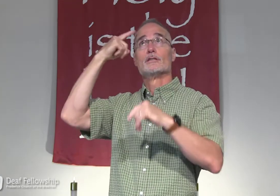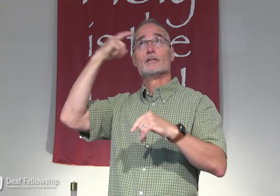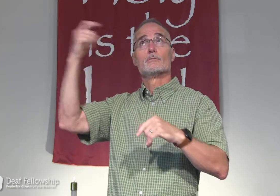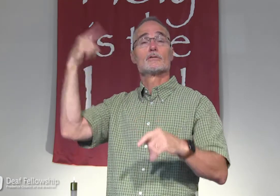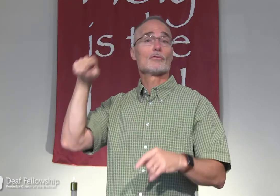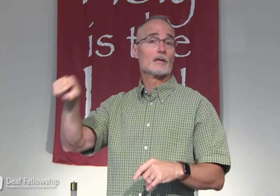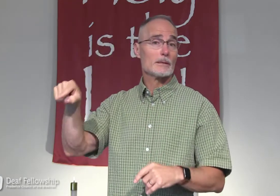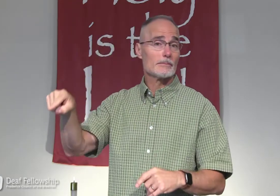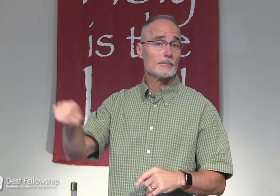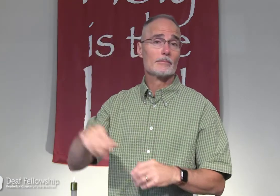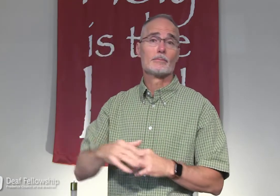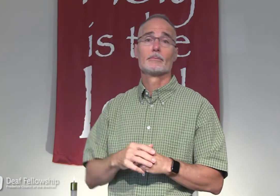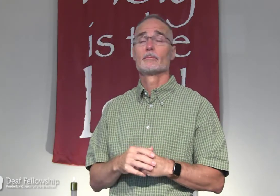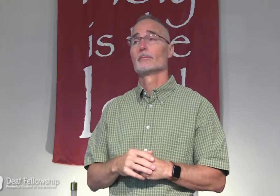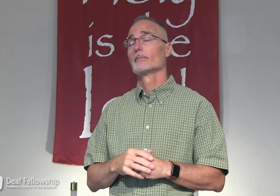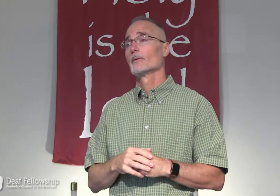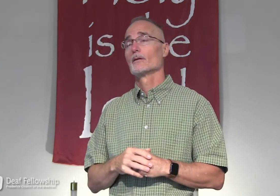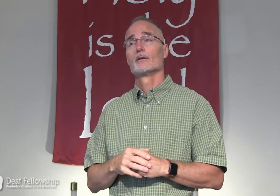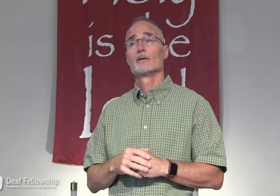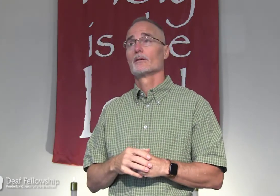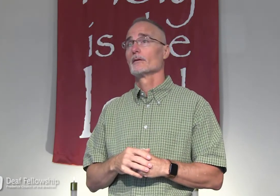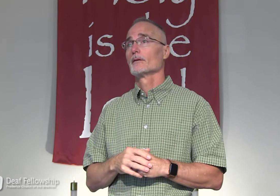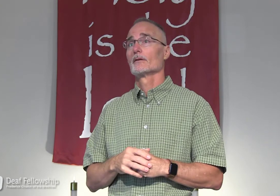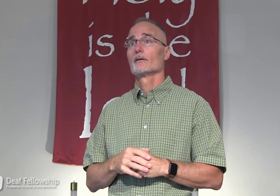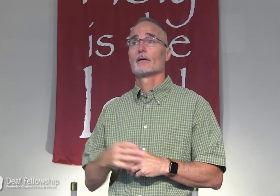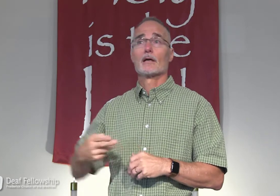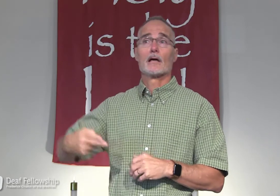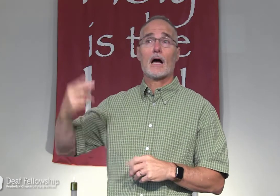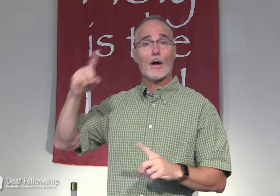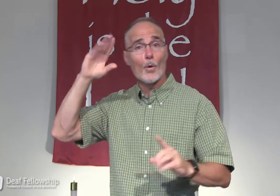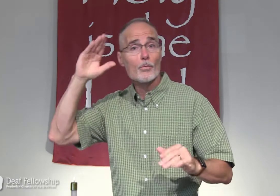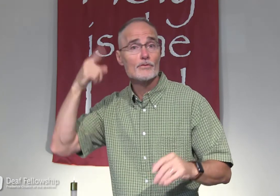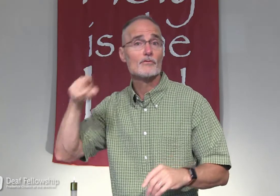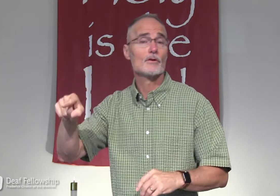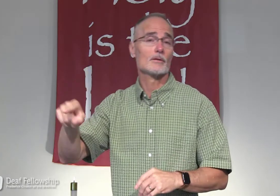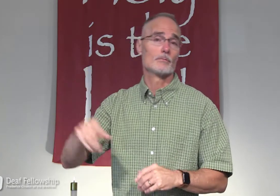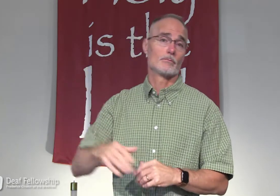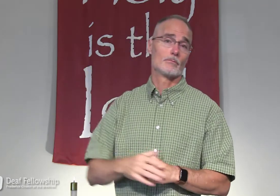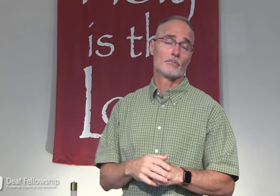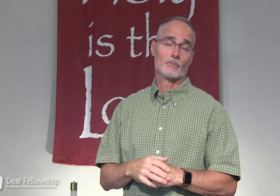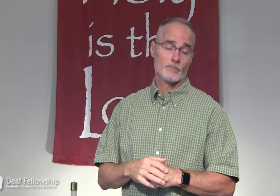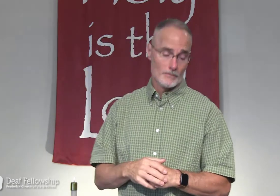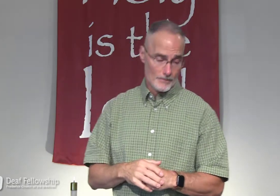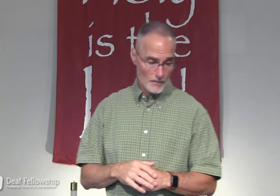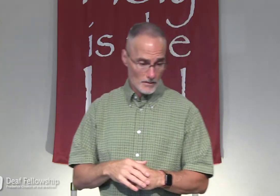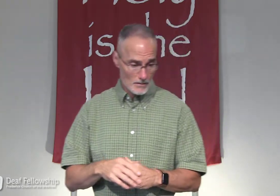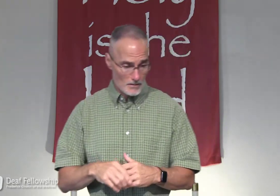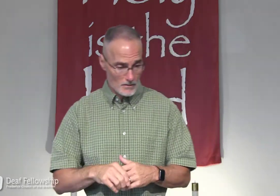I had such big dreams for him. I had high hopes for him.